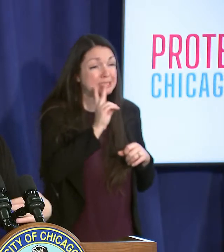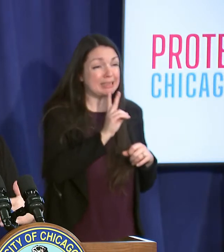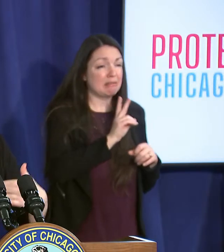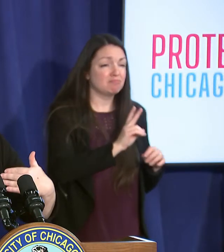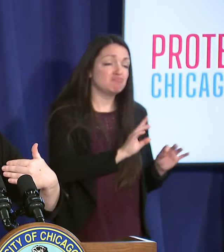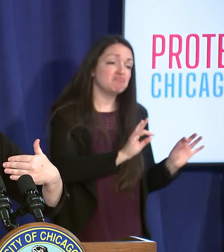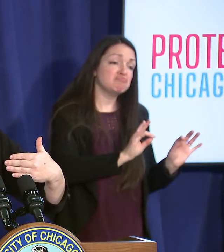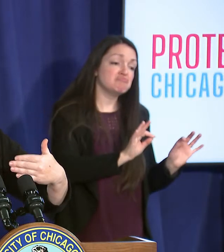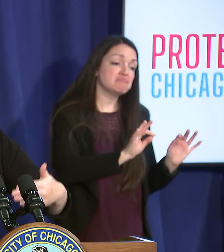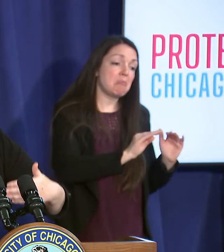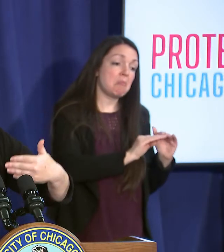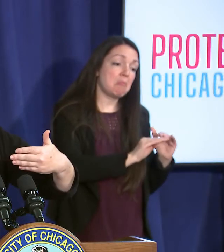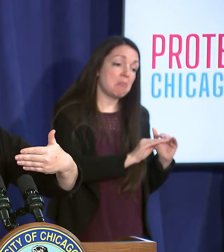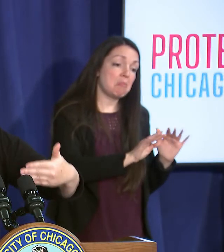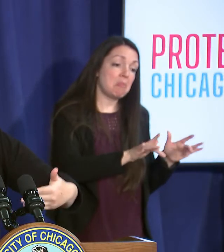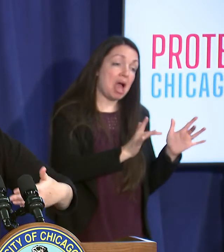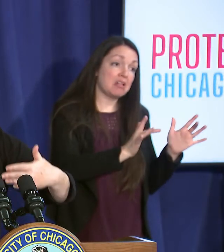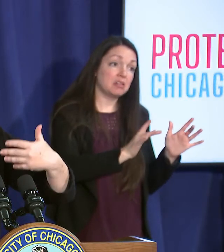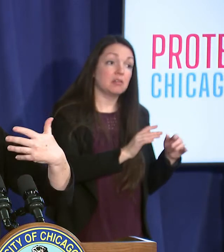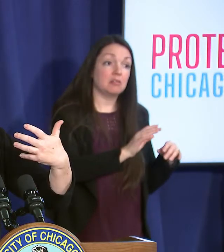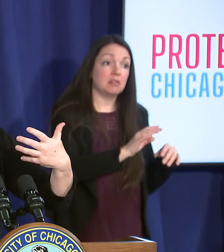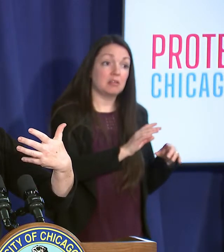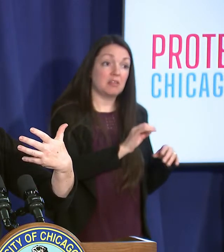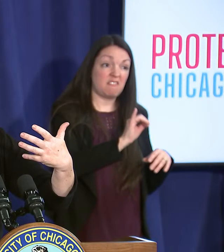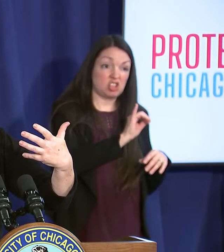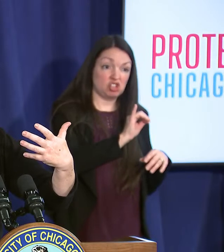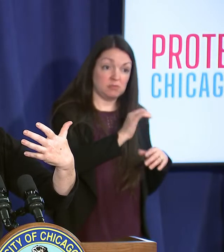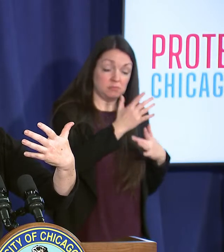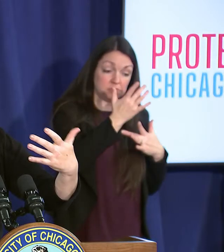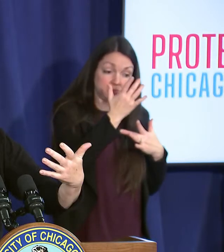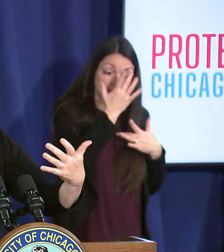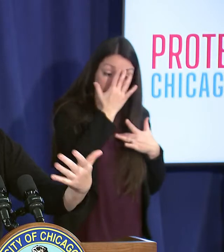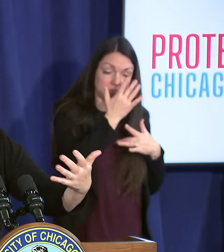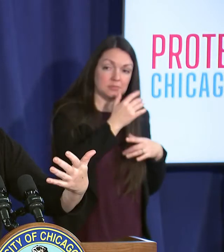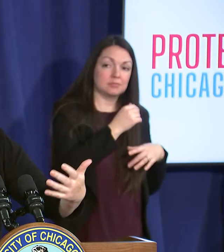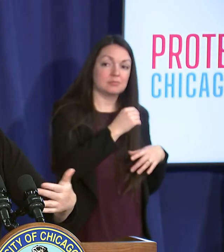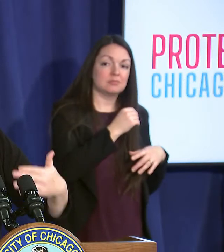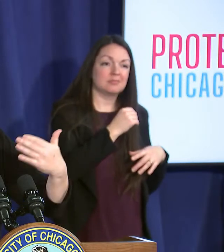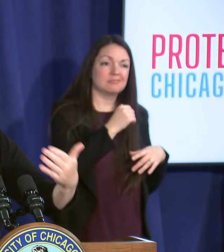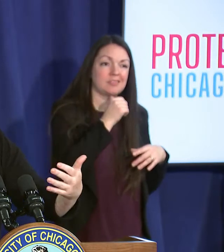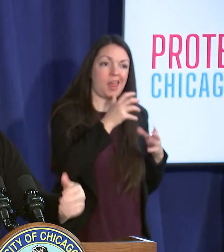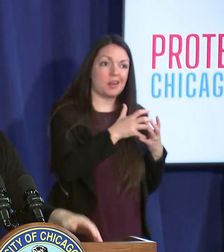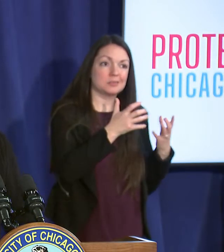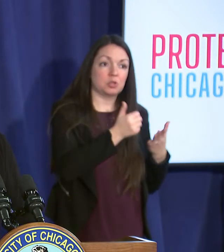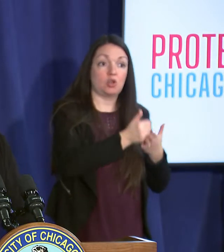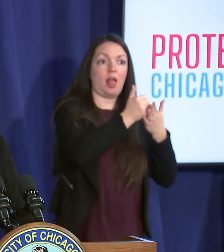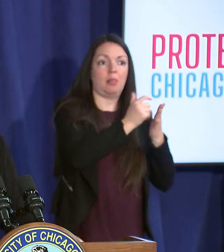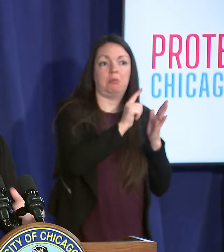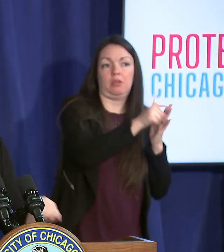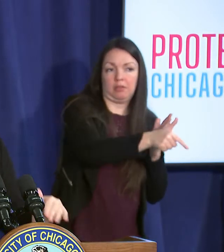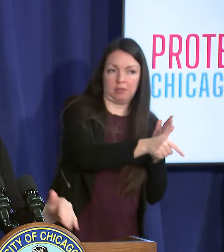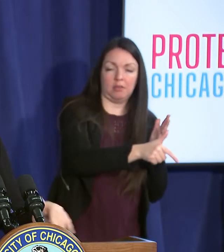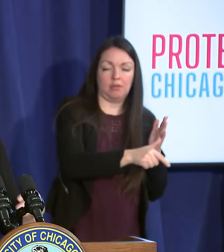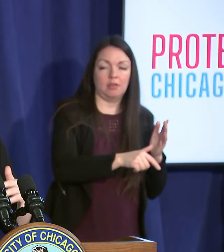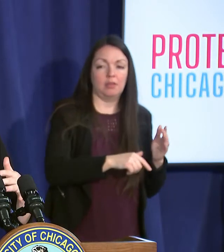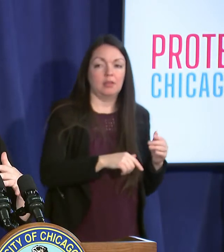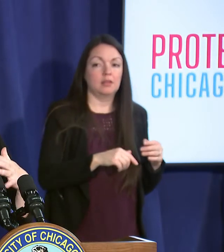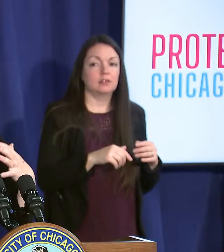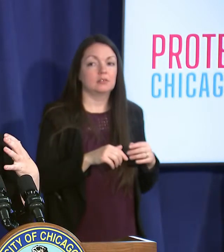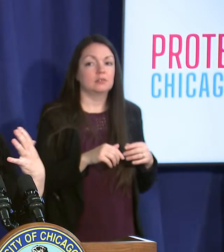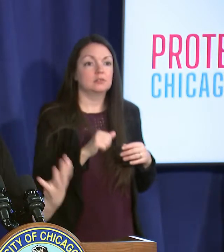infections, that is sometimes not actually it doesn't help you as much in the future, and this is in no